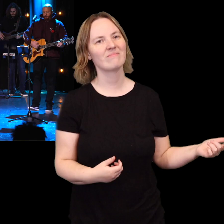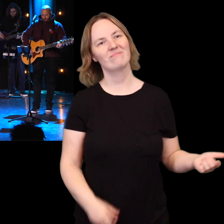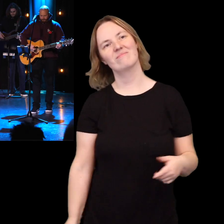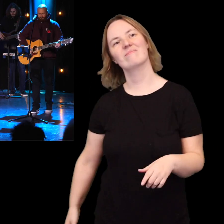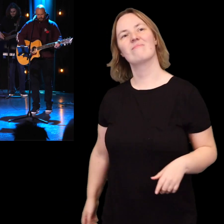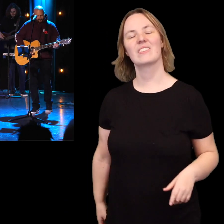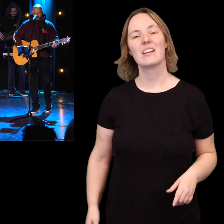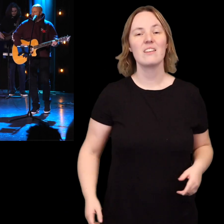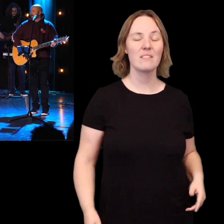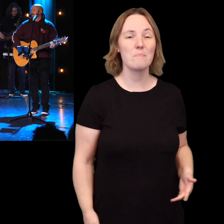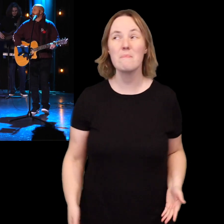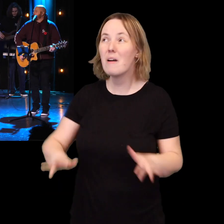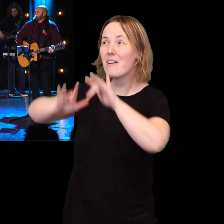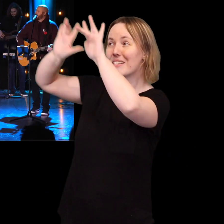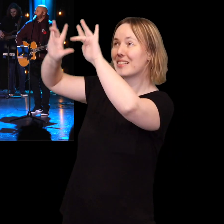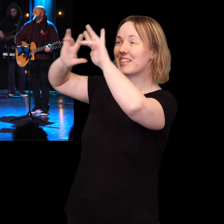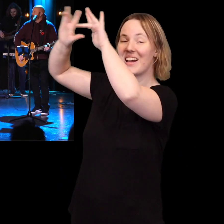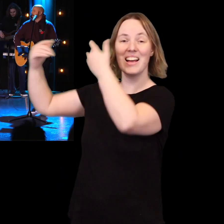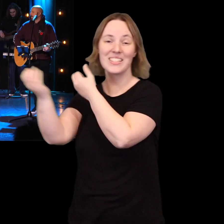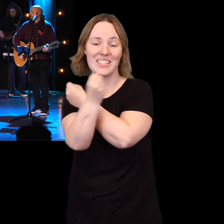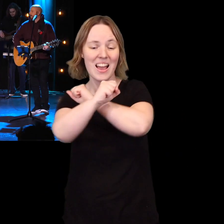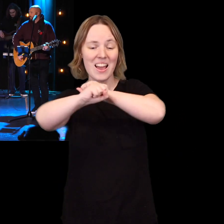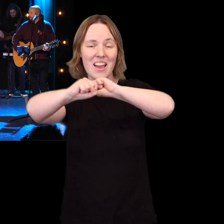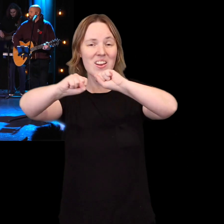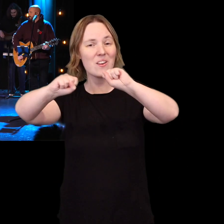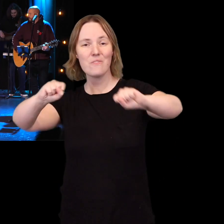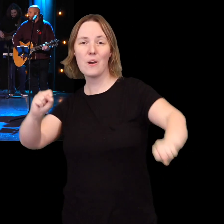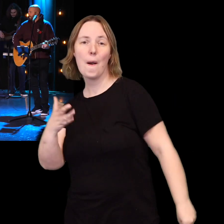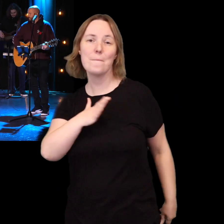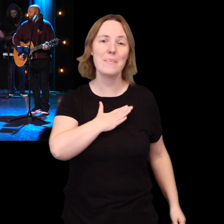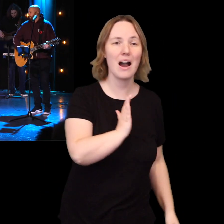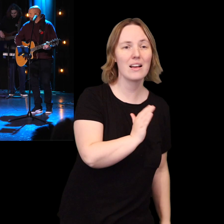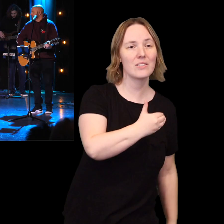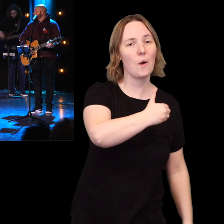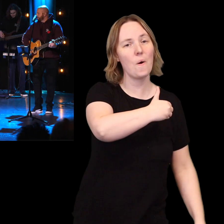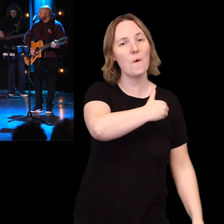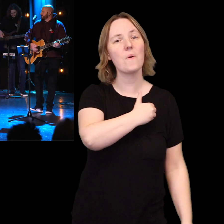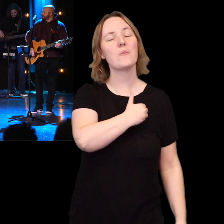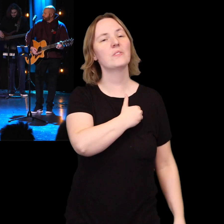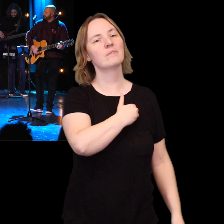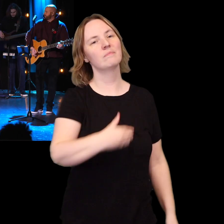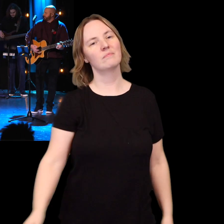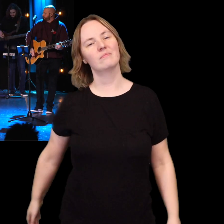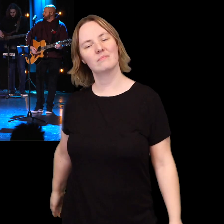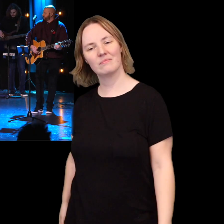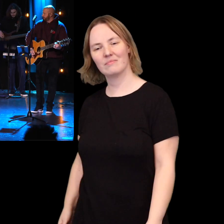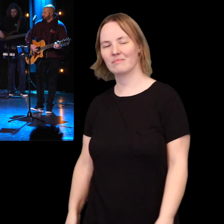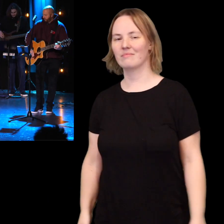Sing Now Your Mercy. Now your mercy has saved my soul.